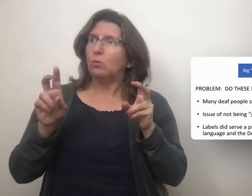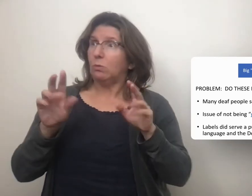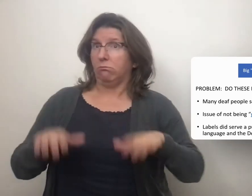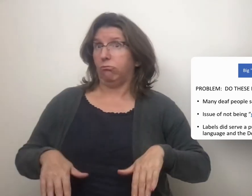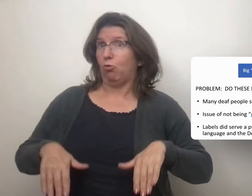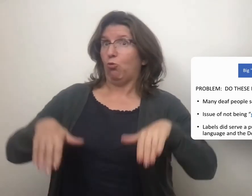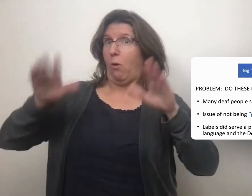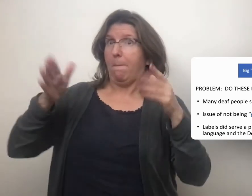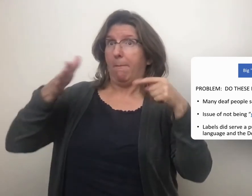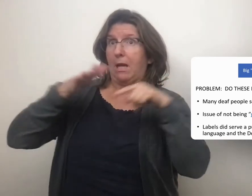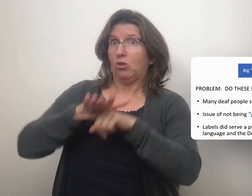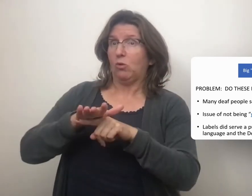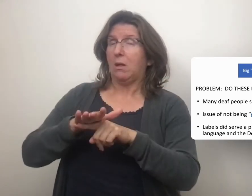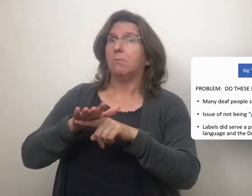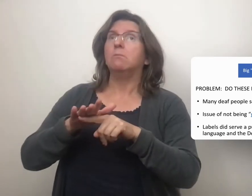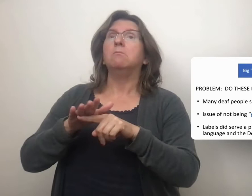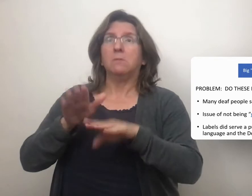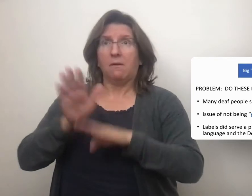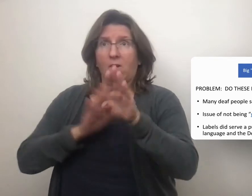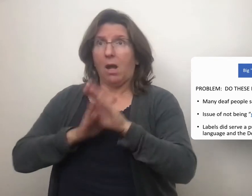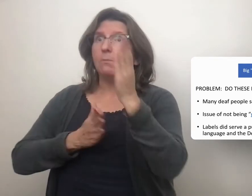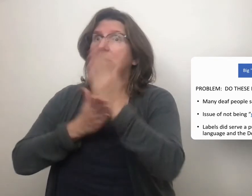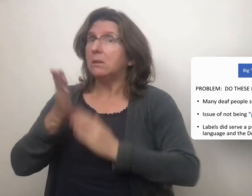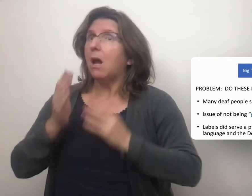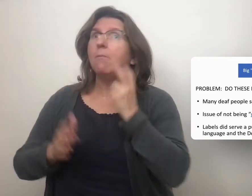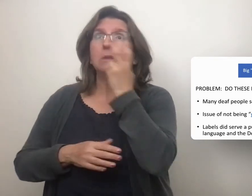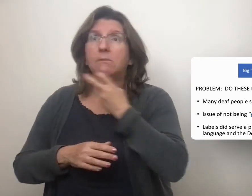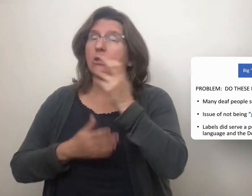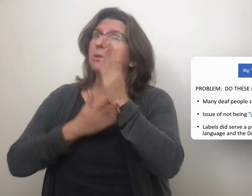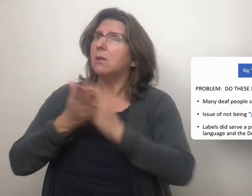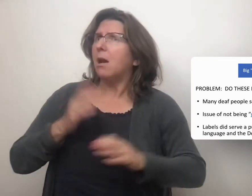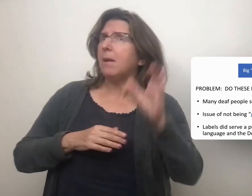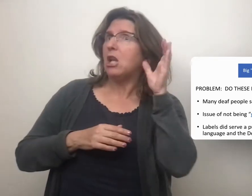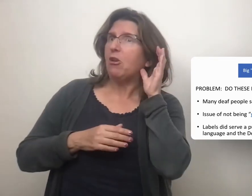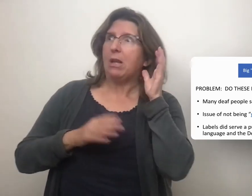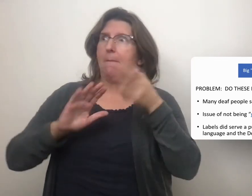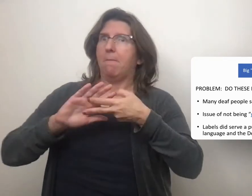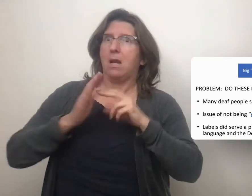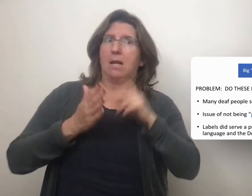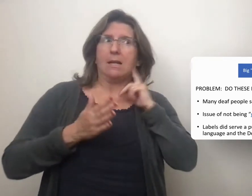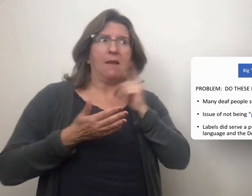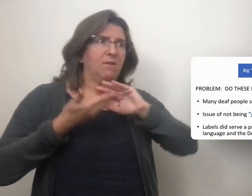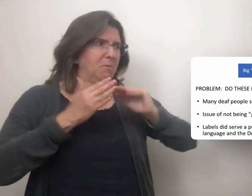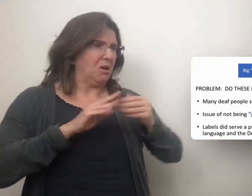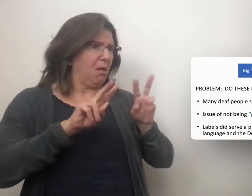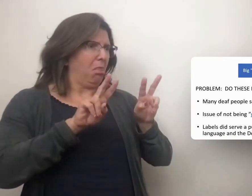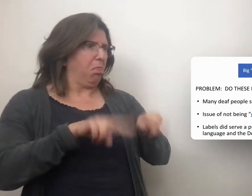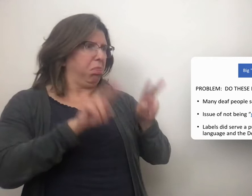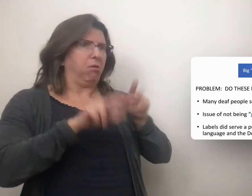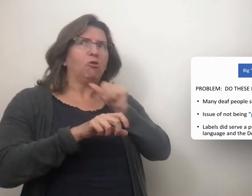As more students graduated from the mainstream educational system, perhaps acquiring some spoken language, perhaps